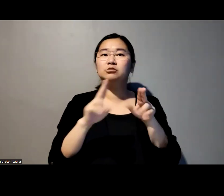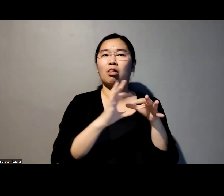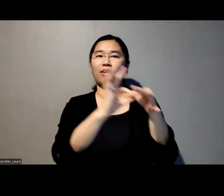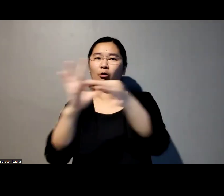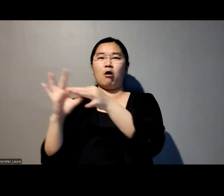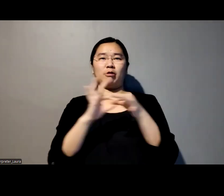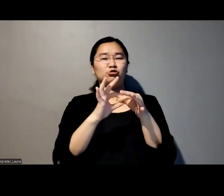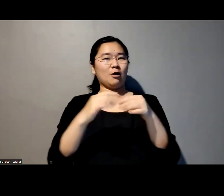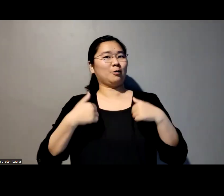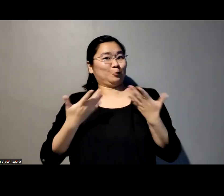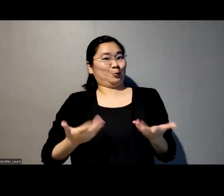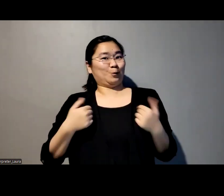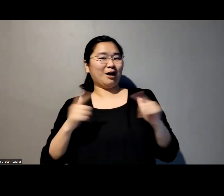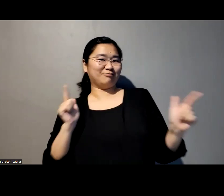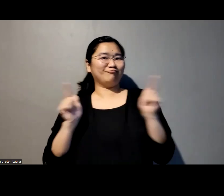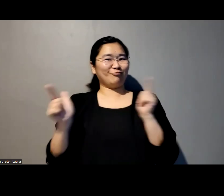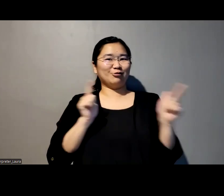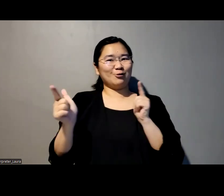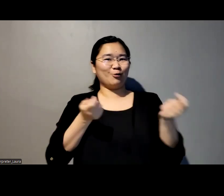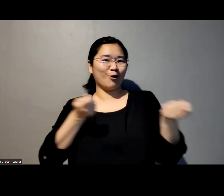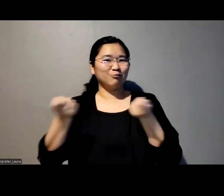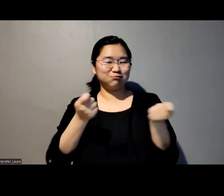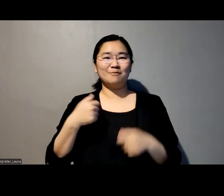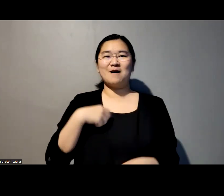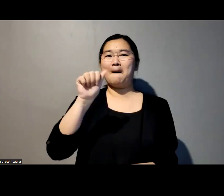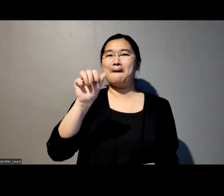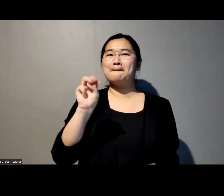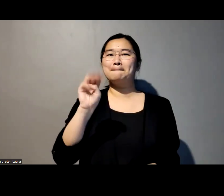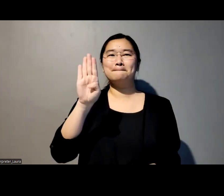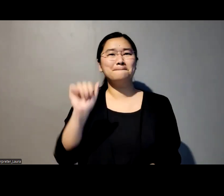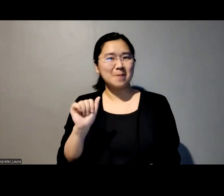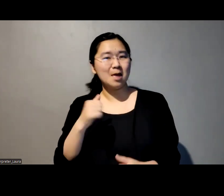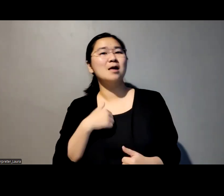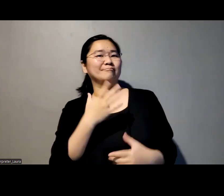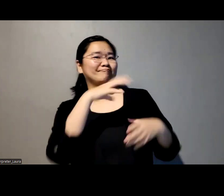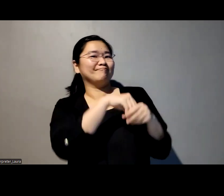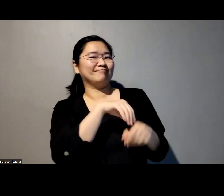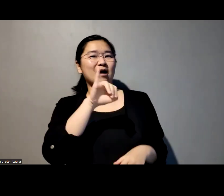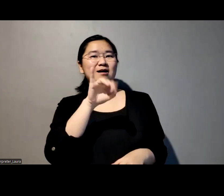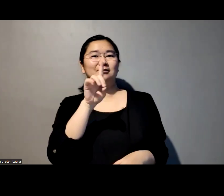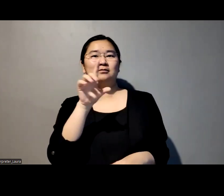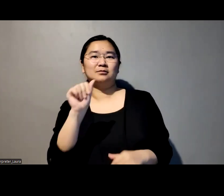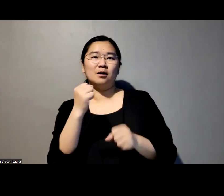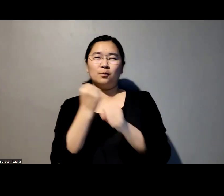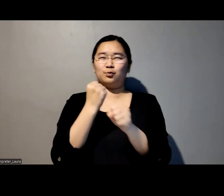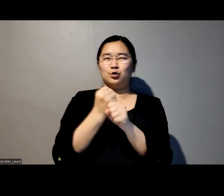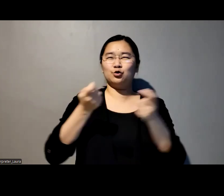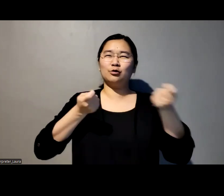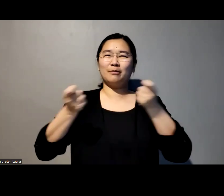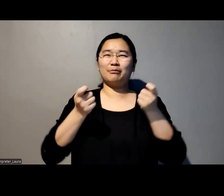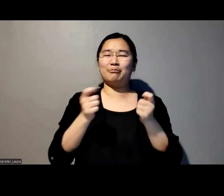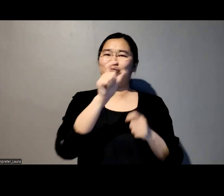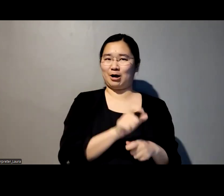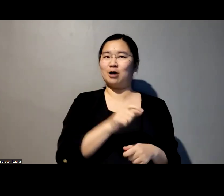find captioning by external link. I'm going to pass over to my colleague, Alexandra from